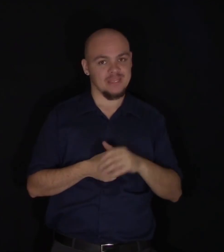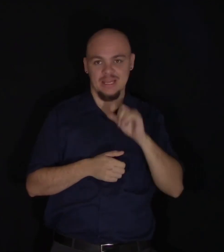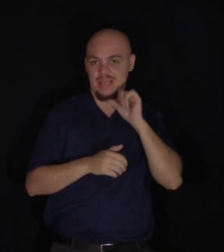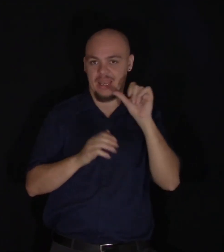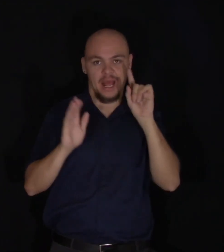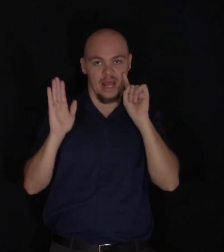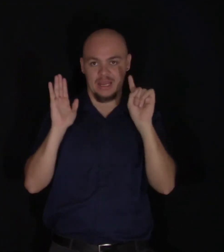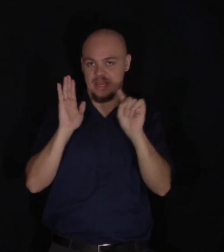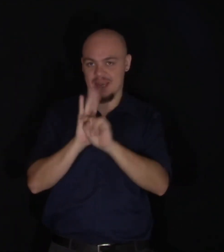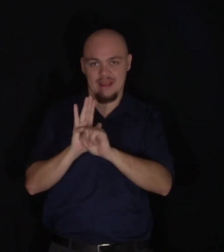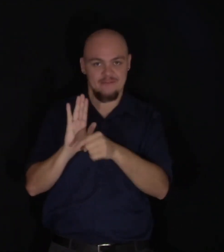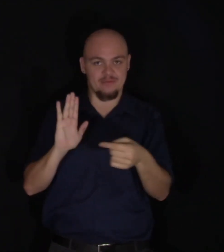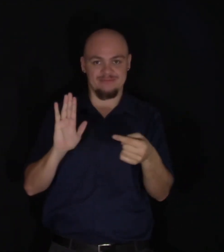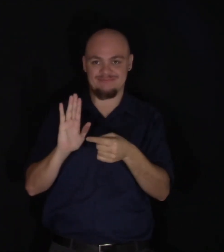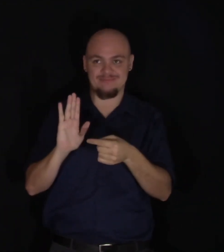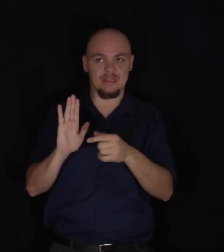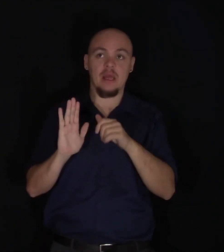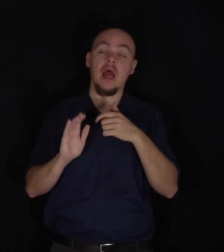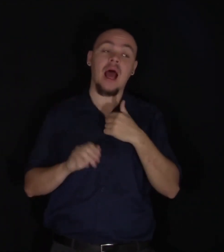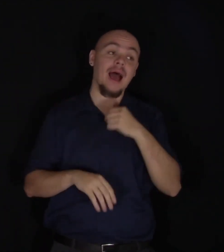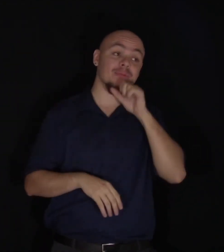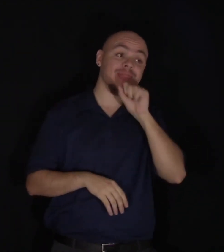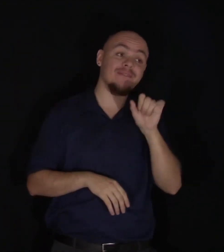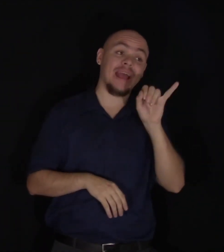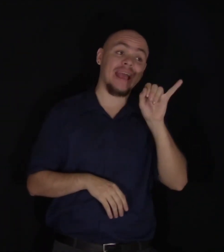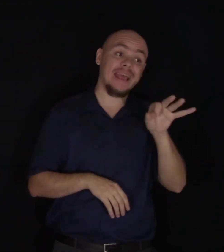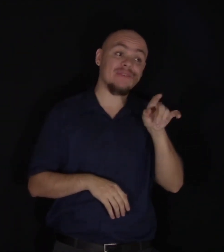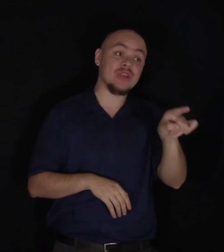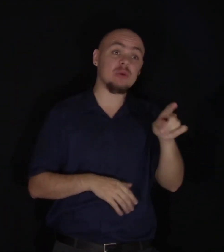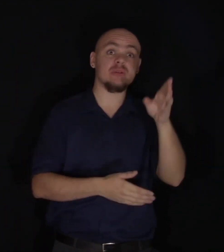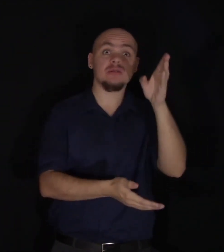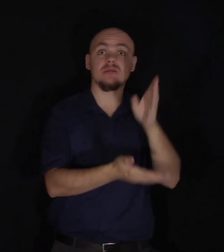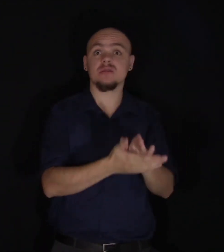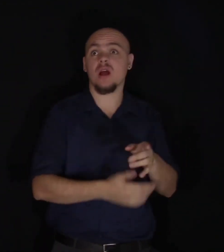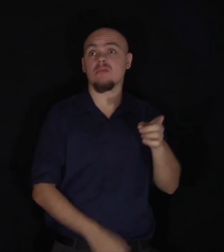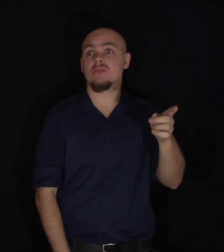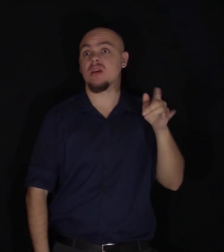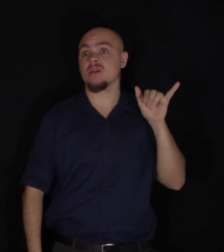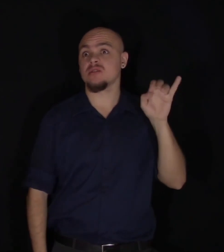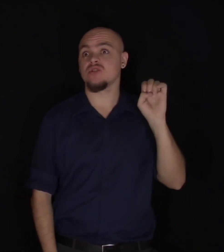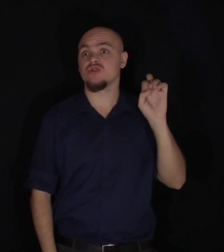So don't say negative things like, I would love it if you would stop being such a jerk.